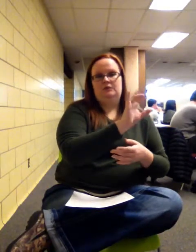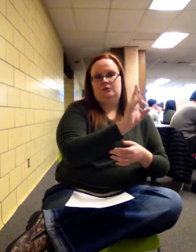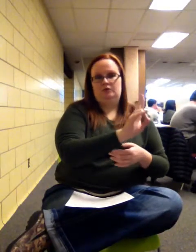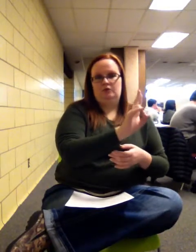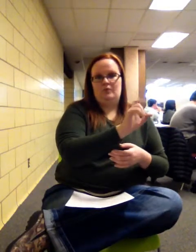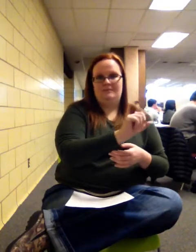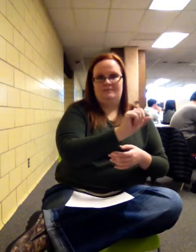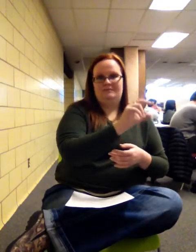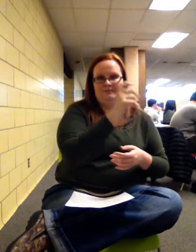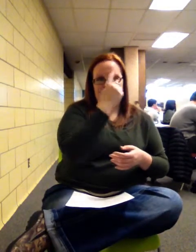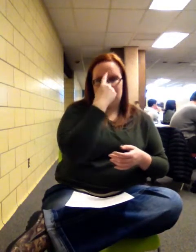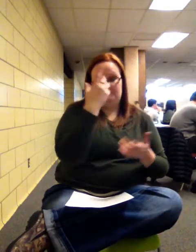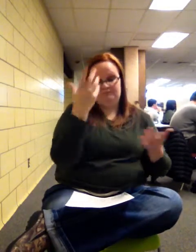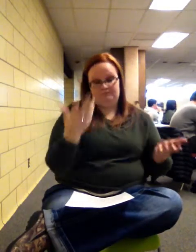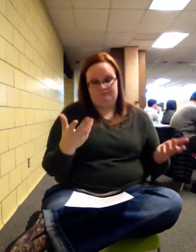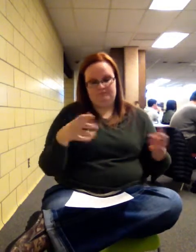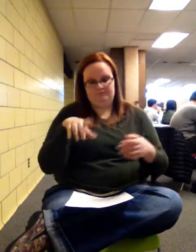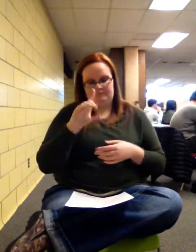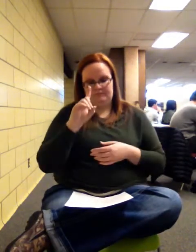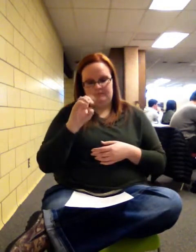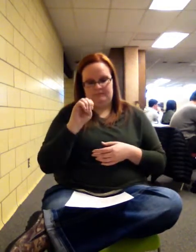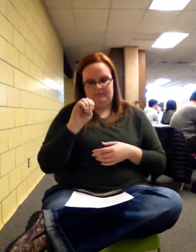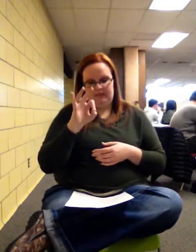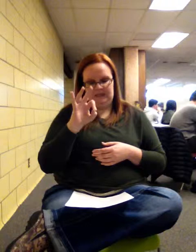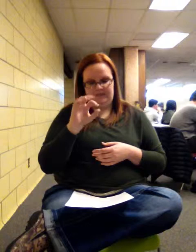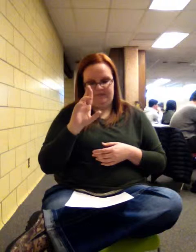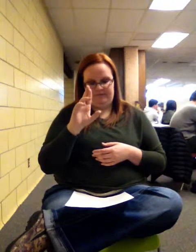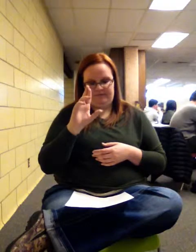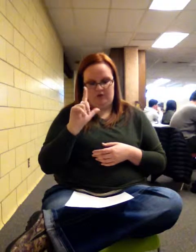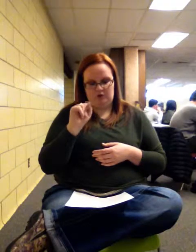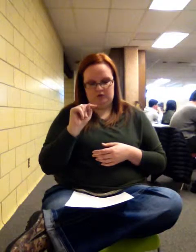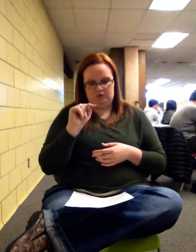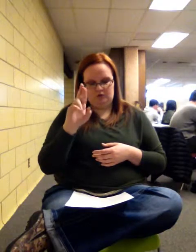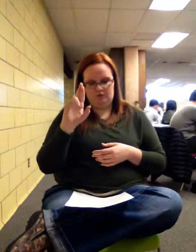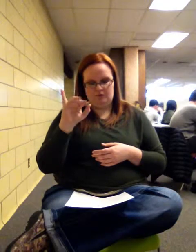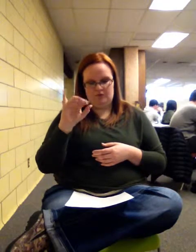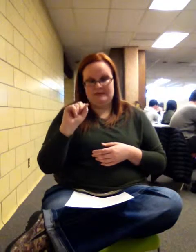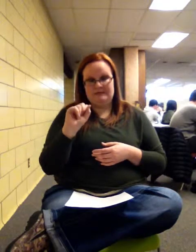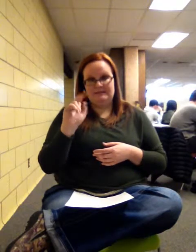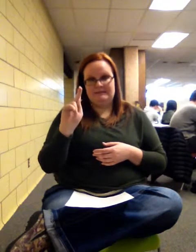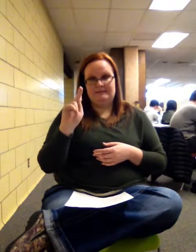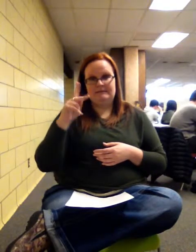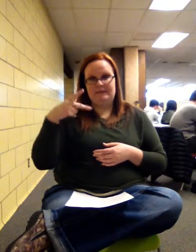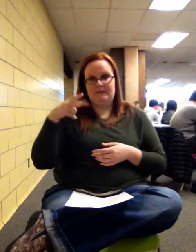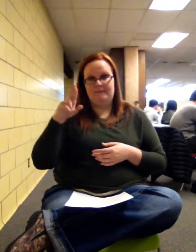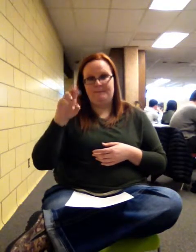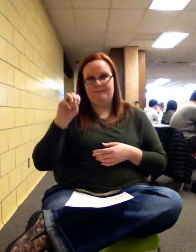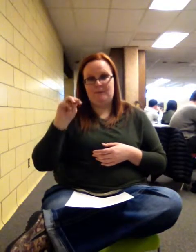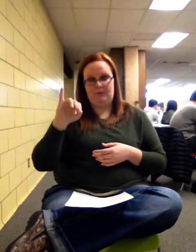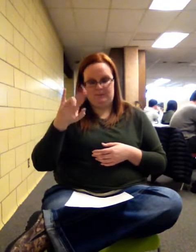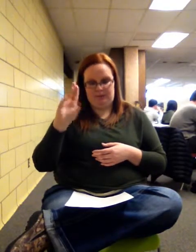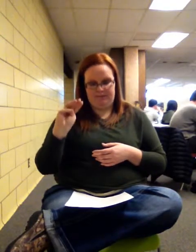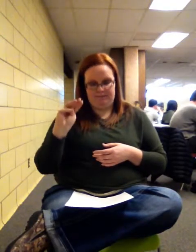Default risk premium, DRP, default risk premium. That's the